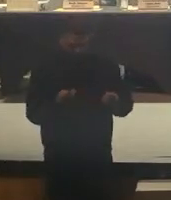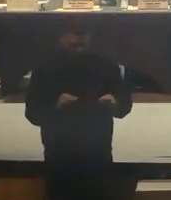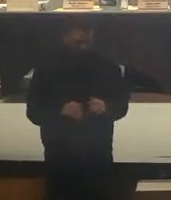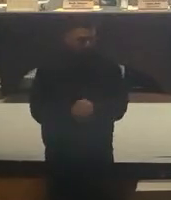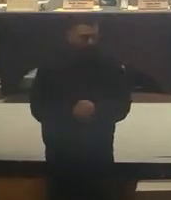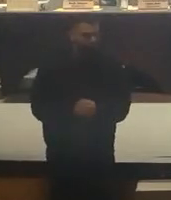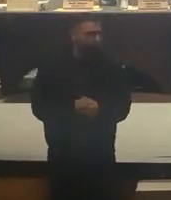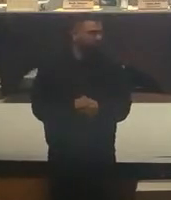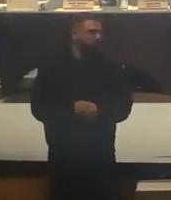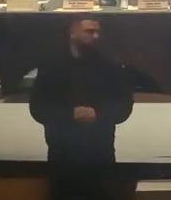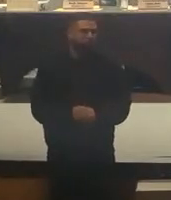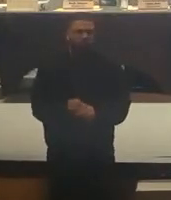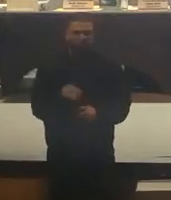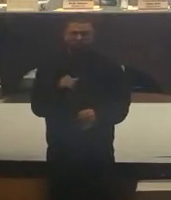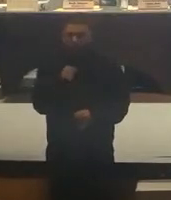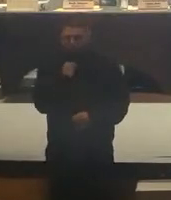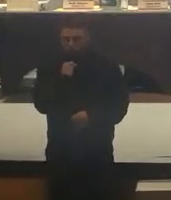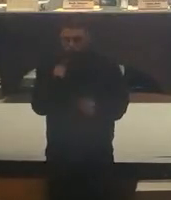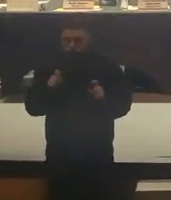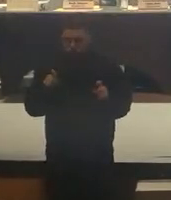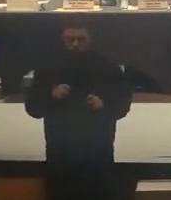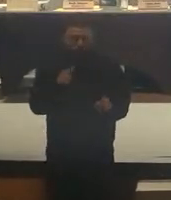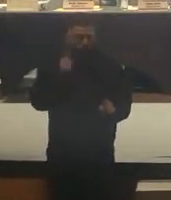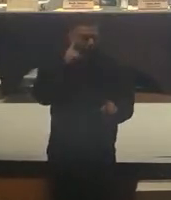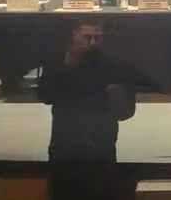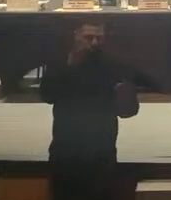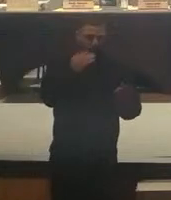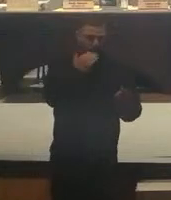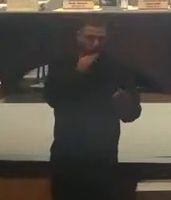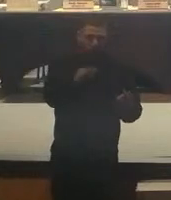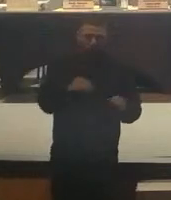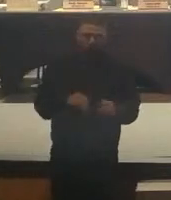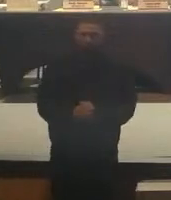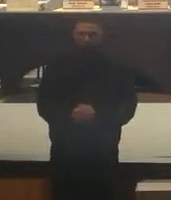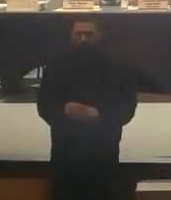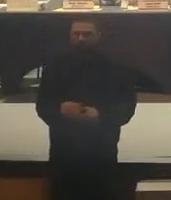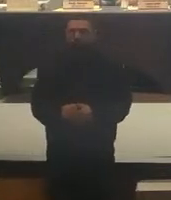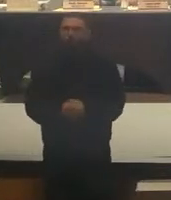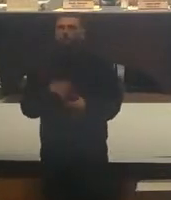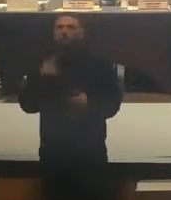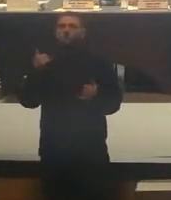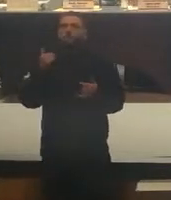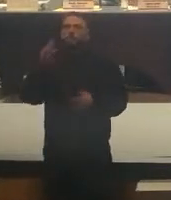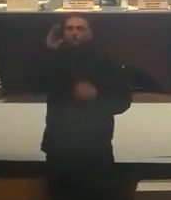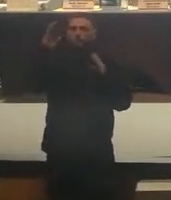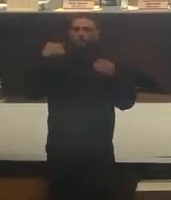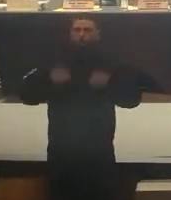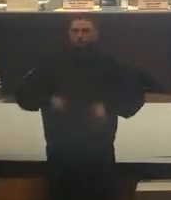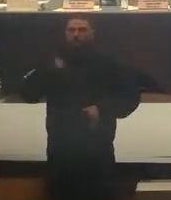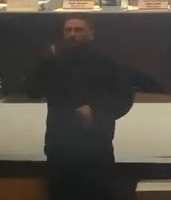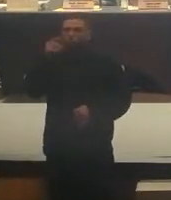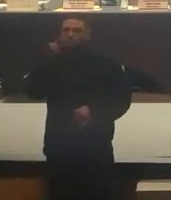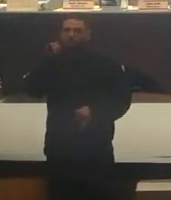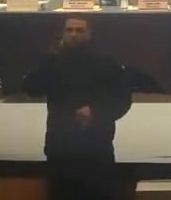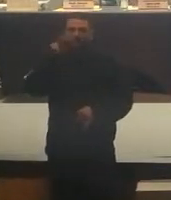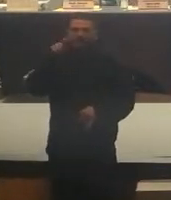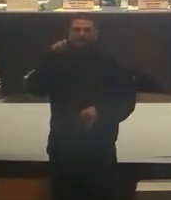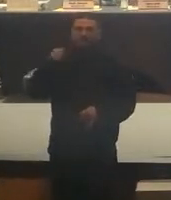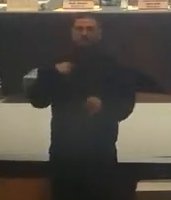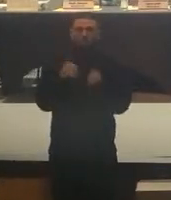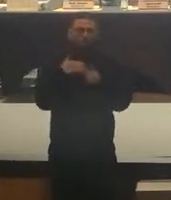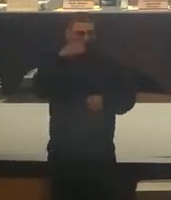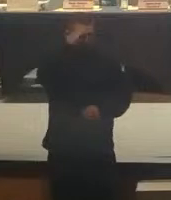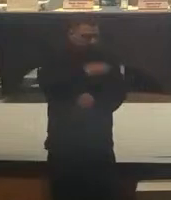Sorry. Can you hear me now? Oh, we got you now. Thank you. All right, my name is Ingrid Fuentes. I'm here with my son Xavier